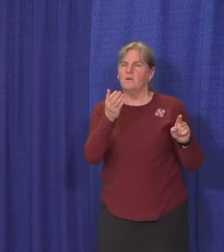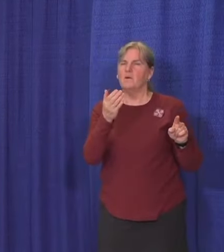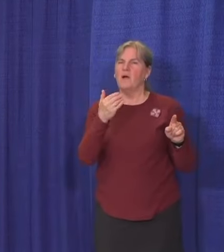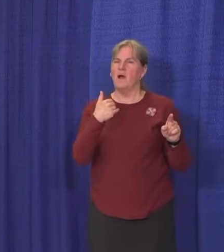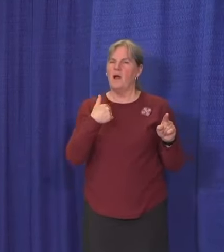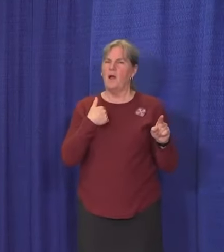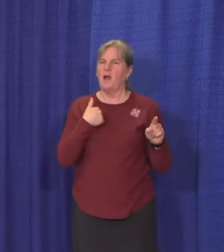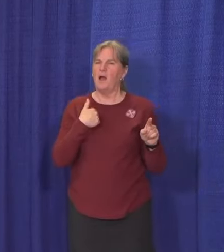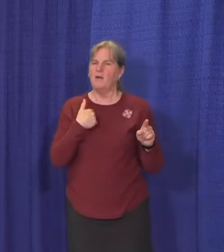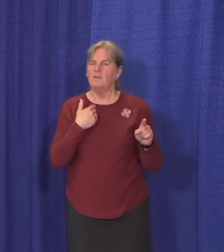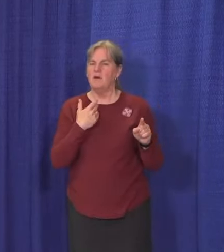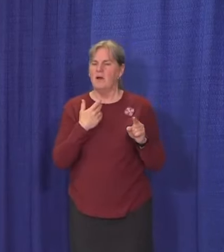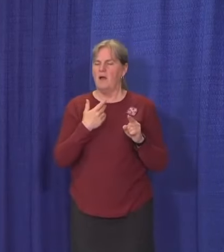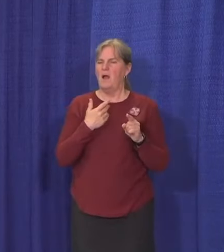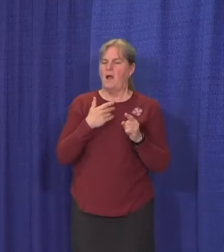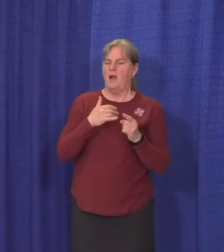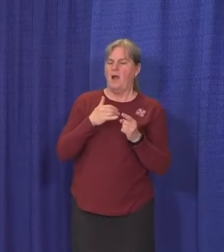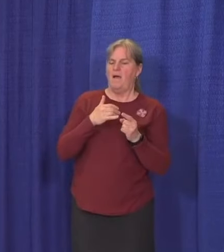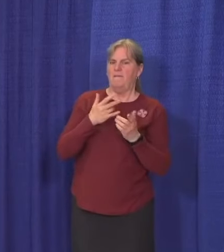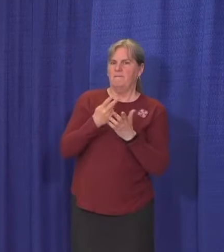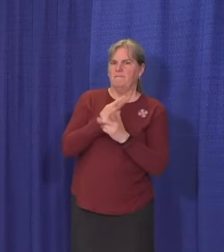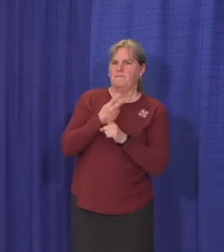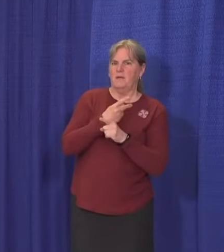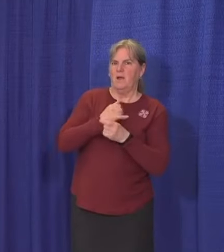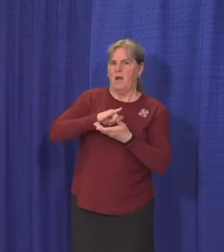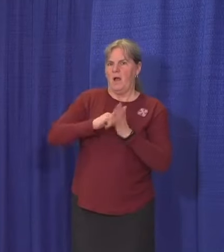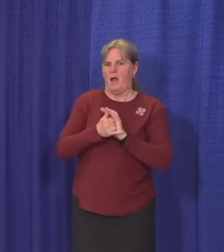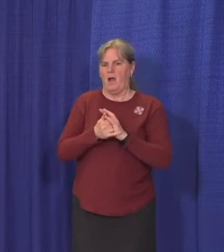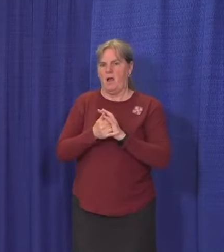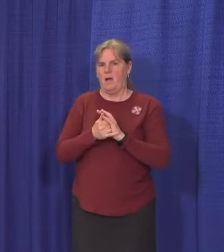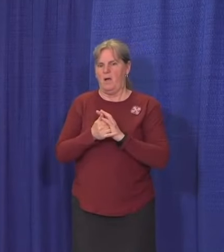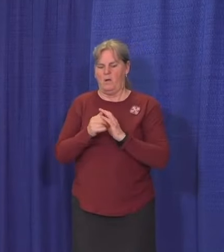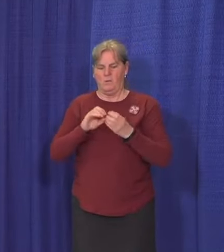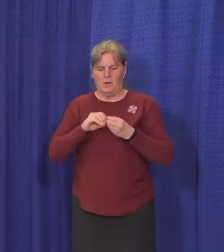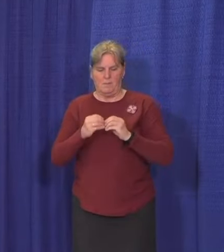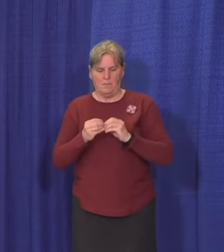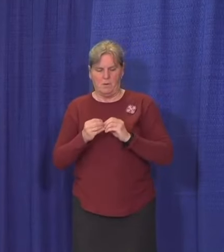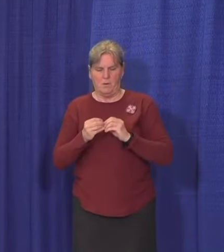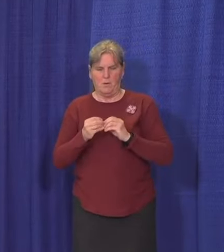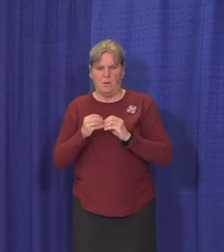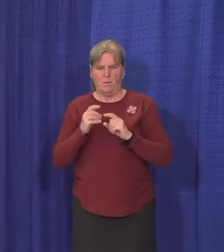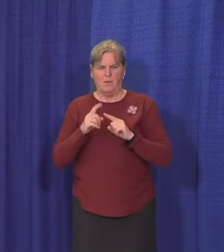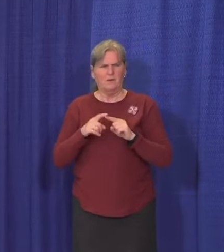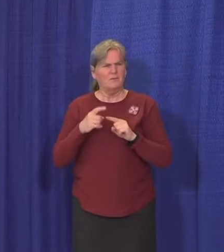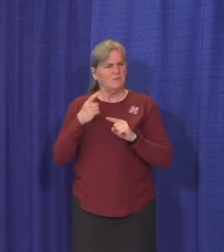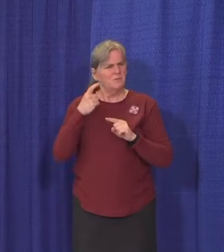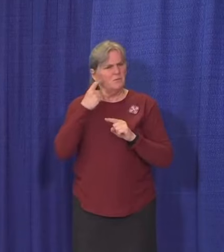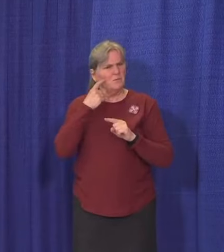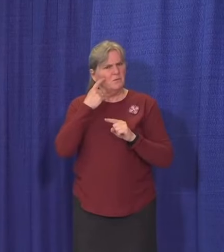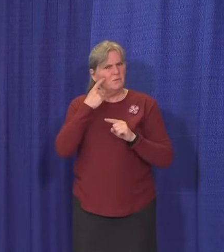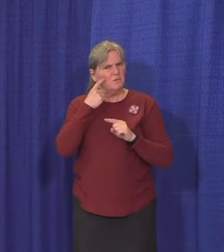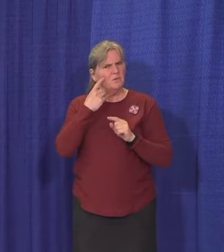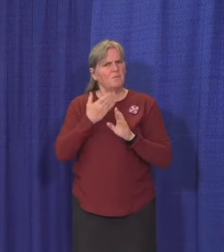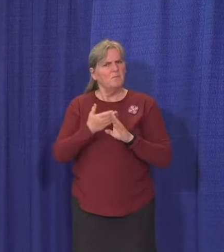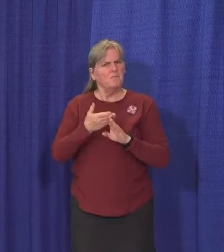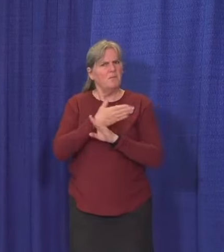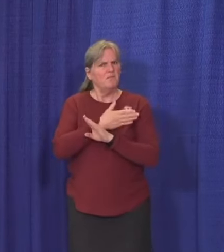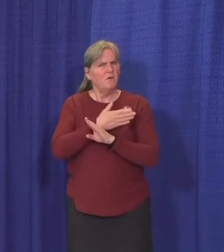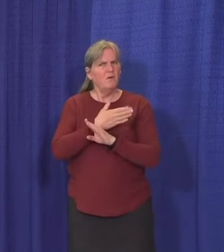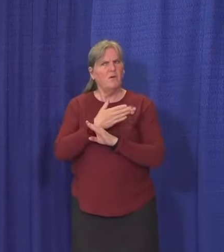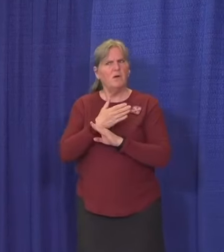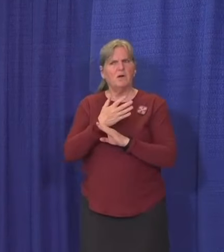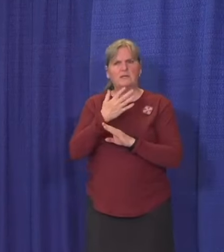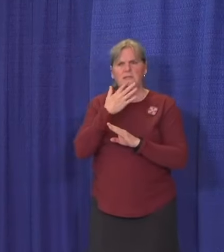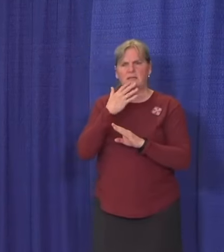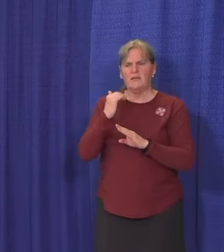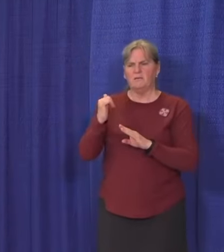to determine those numbers. I think there was a recent media statement that we had refused to release those numbers. I don't think